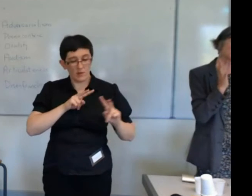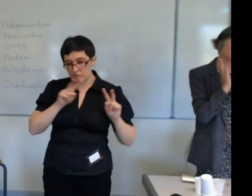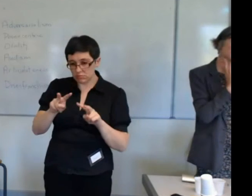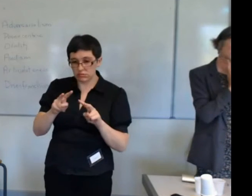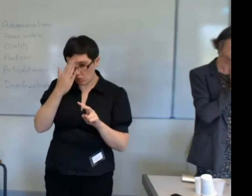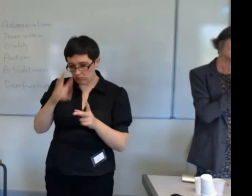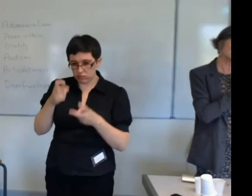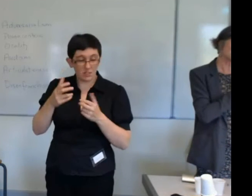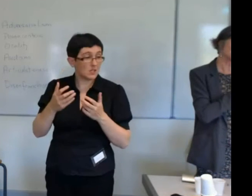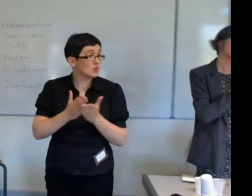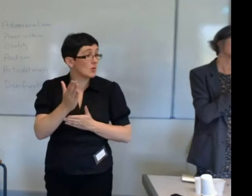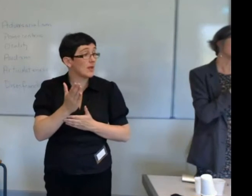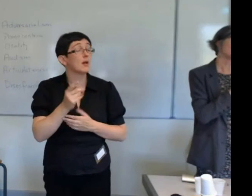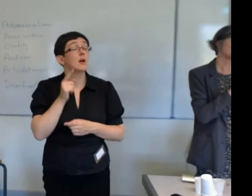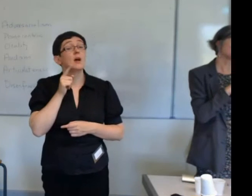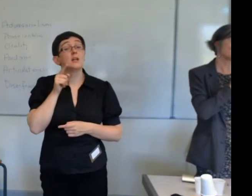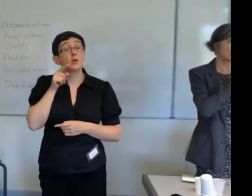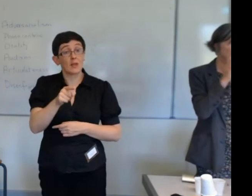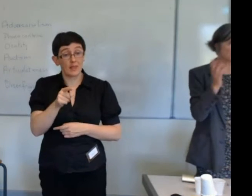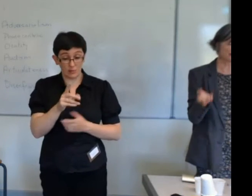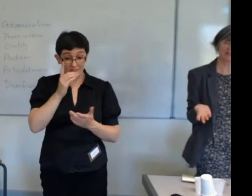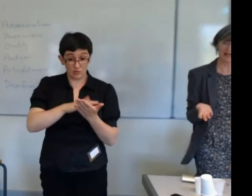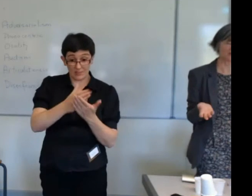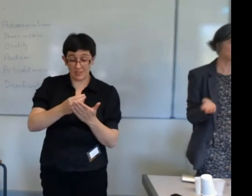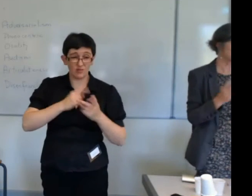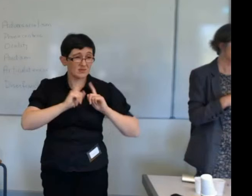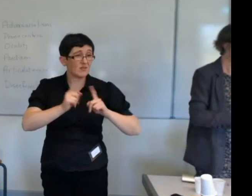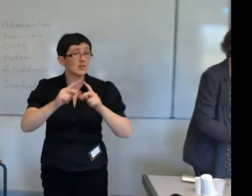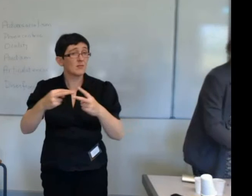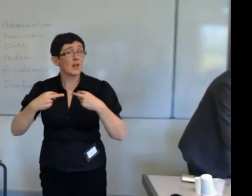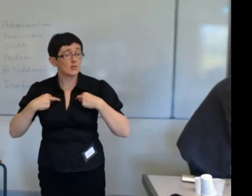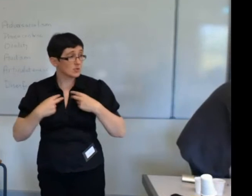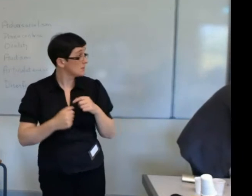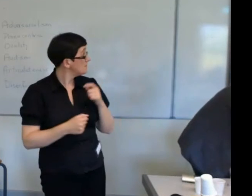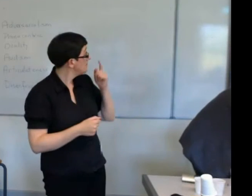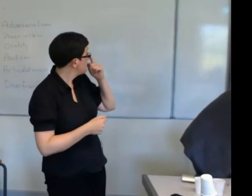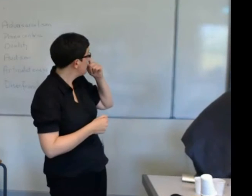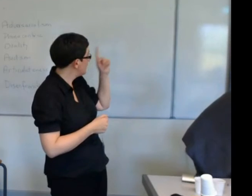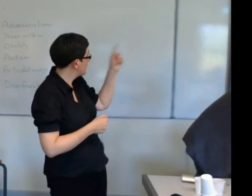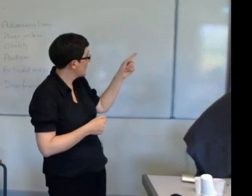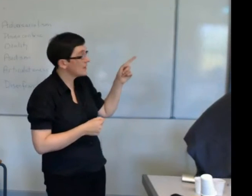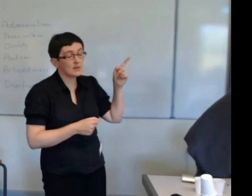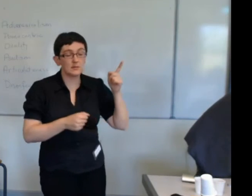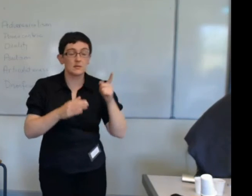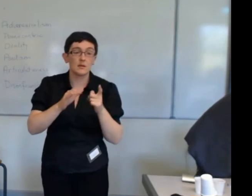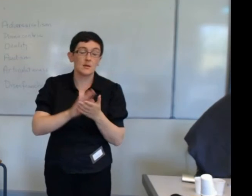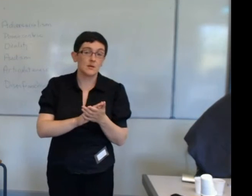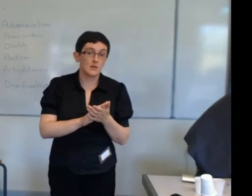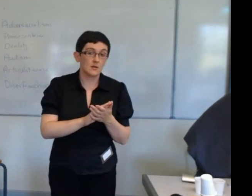we've translated those into a range of different languages, and this is where we did it in terms of the Irish Sign